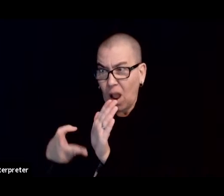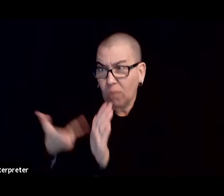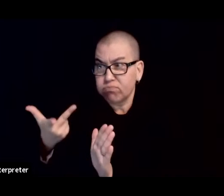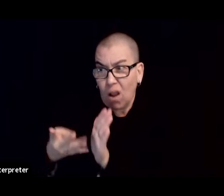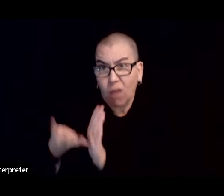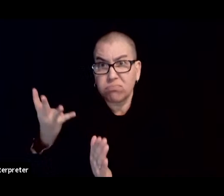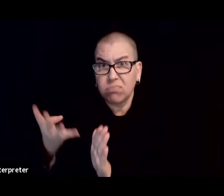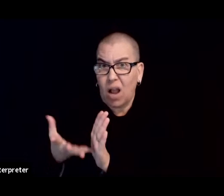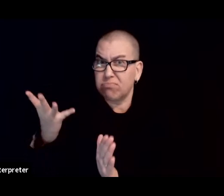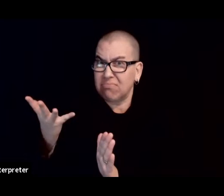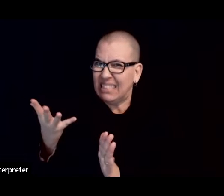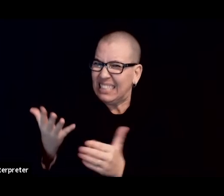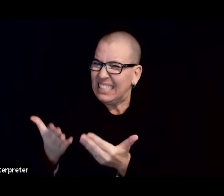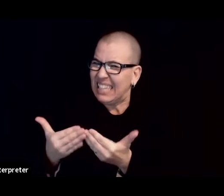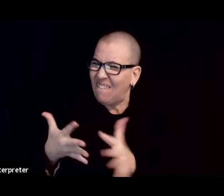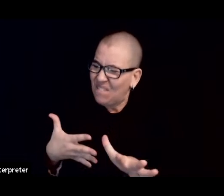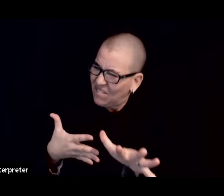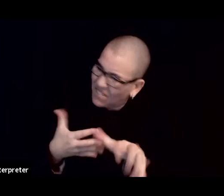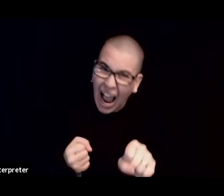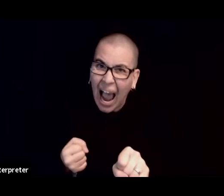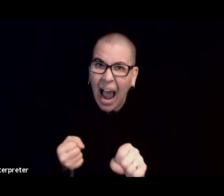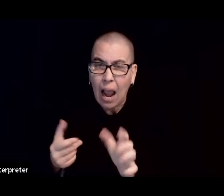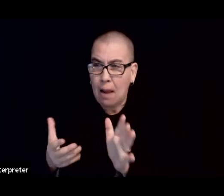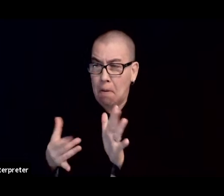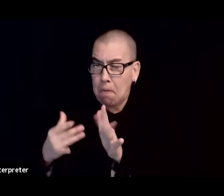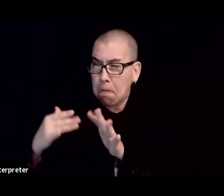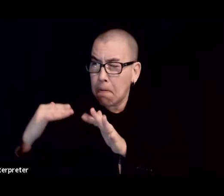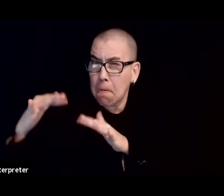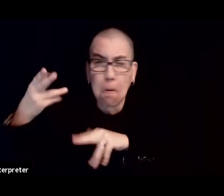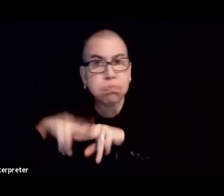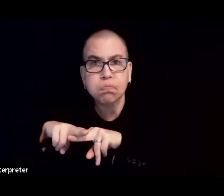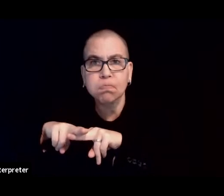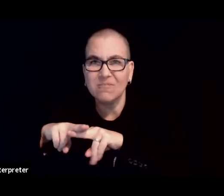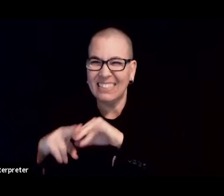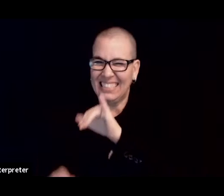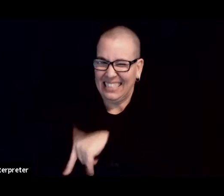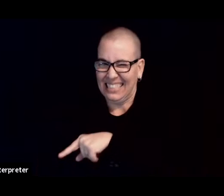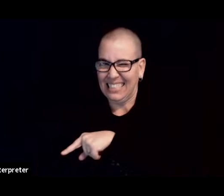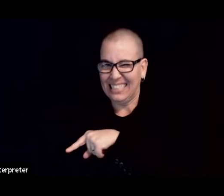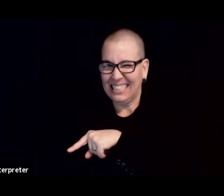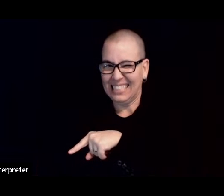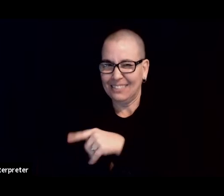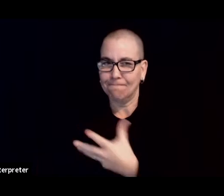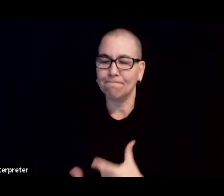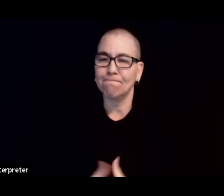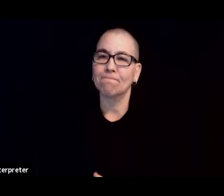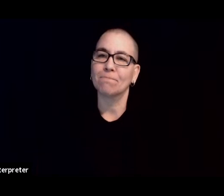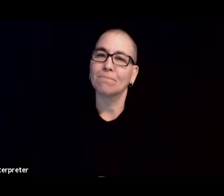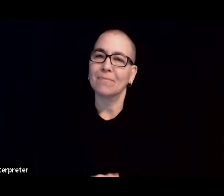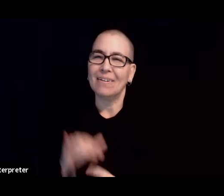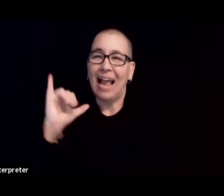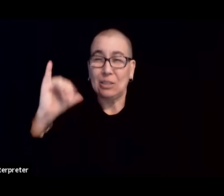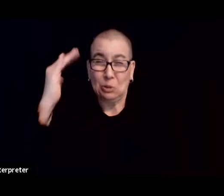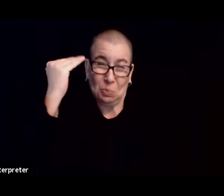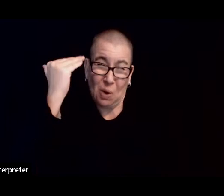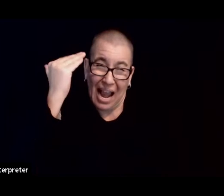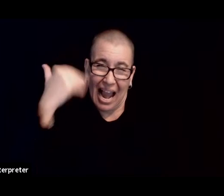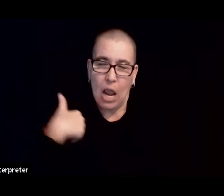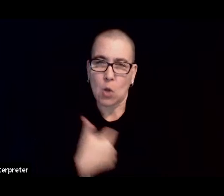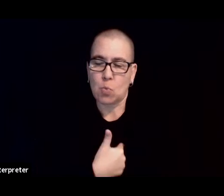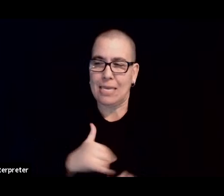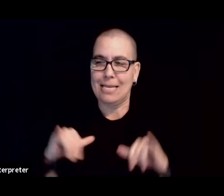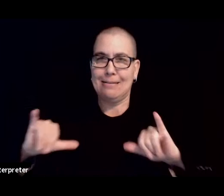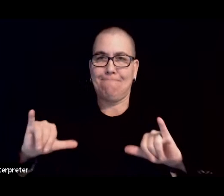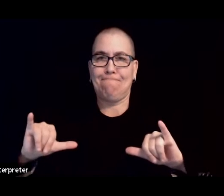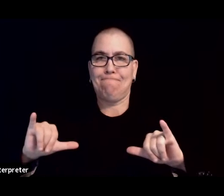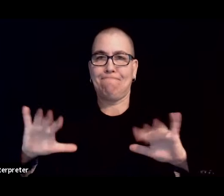quickly. So it's really, that's the context in which we think about how safe is